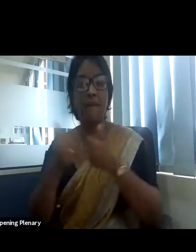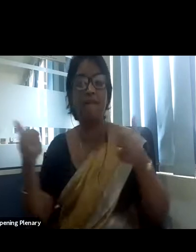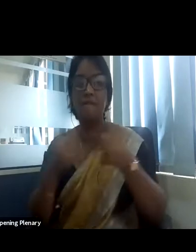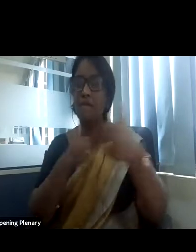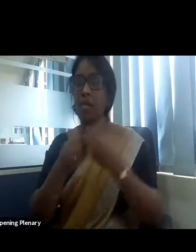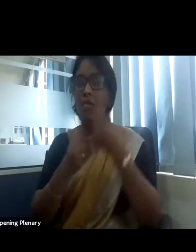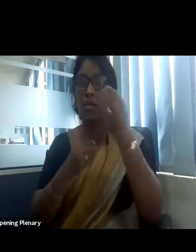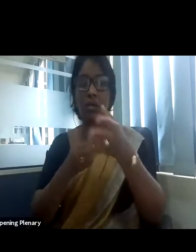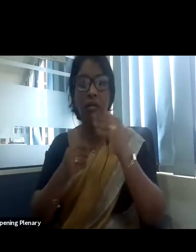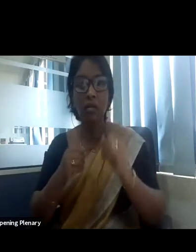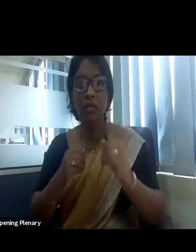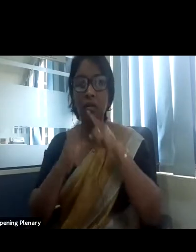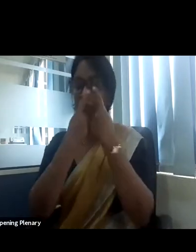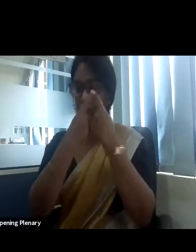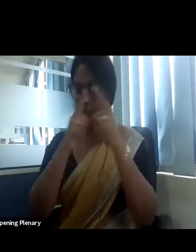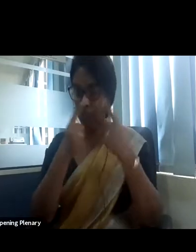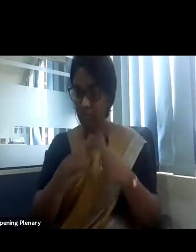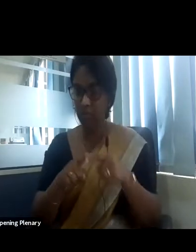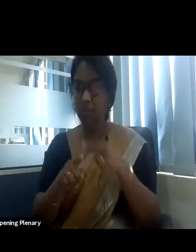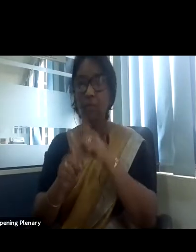of the private sector and governments.